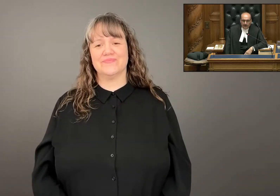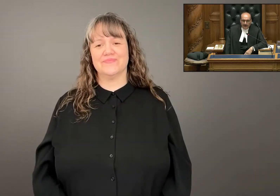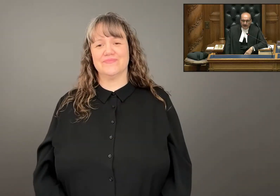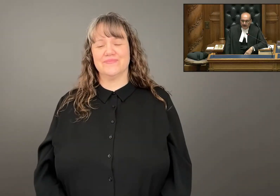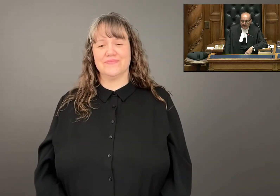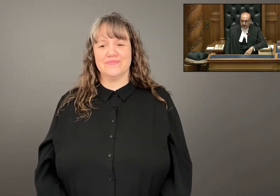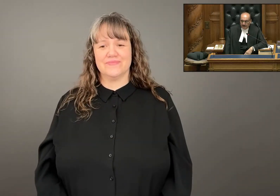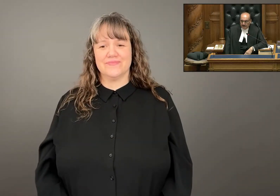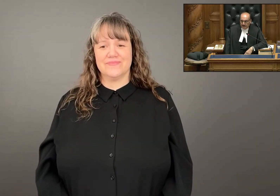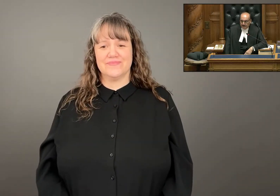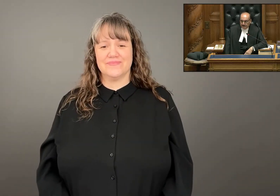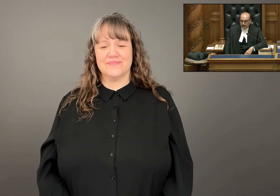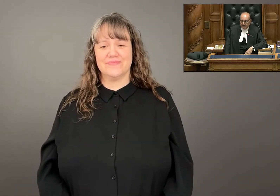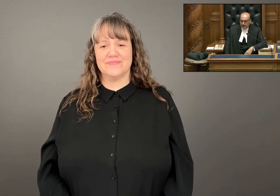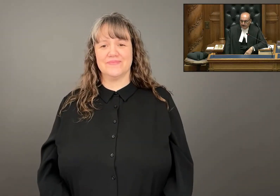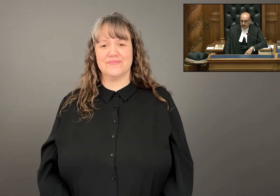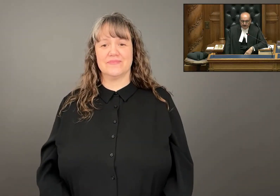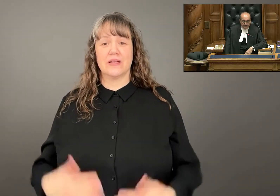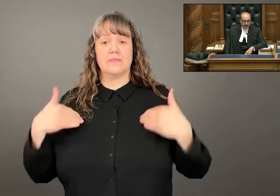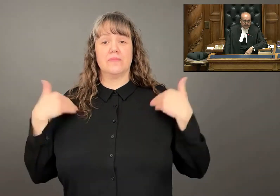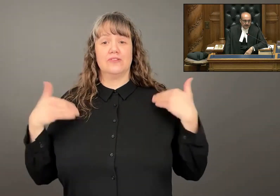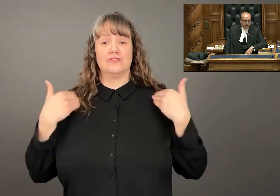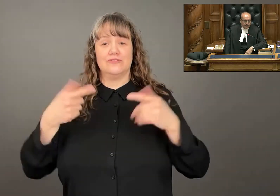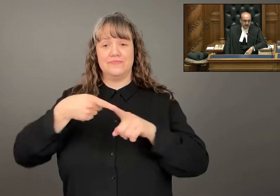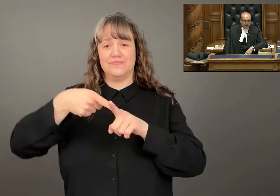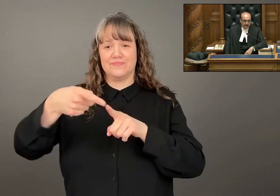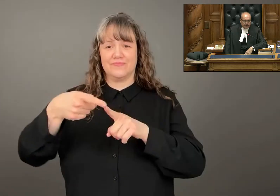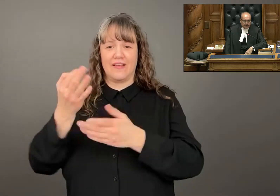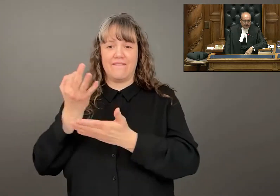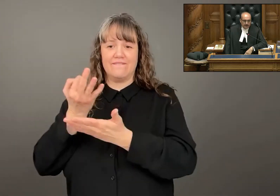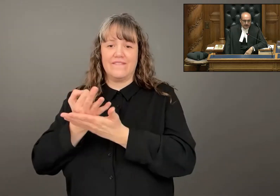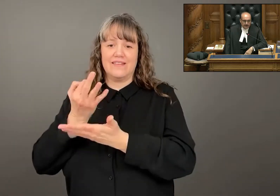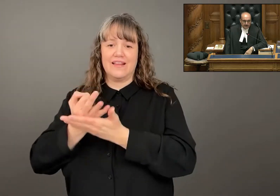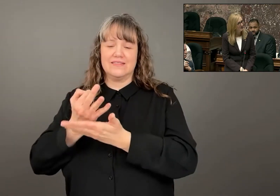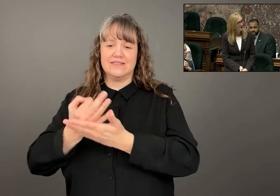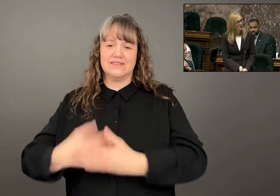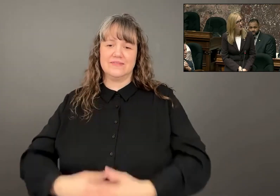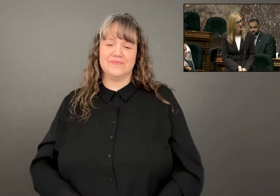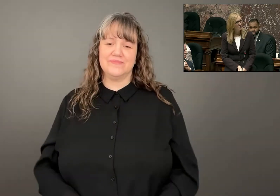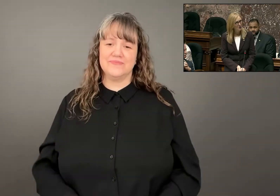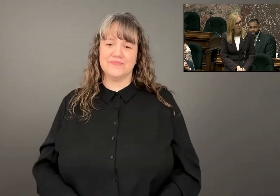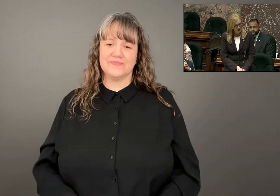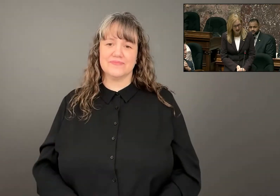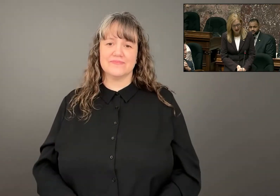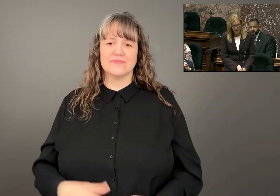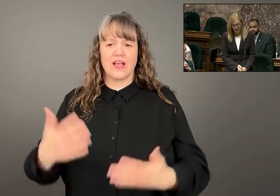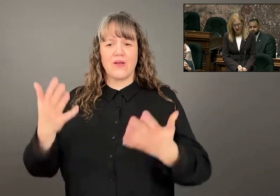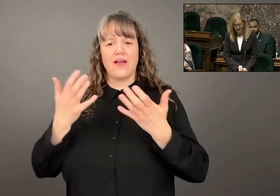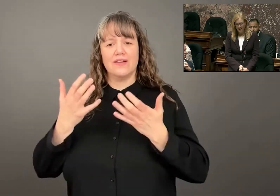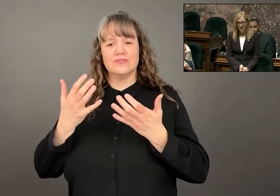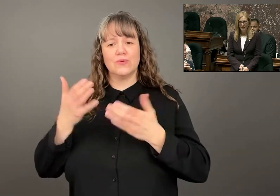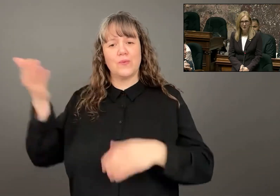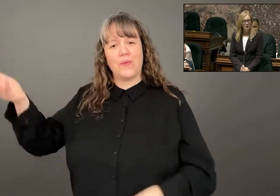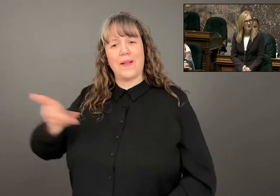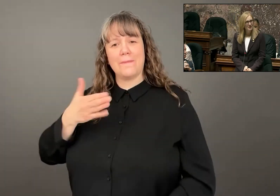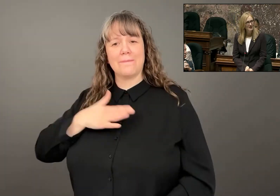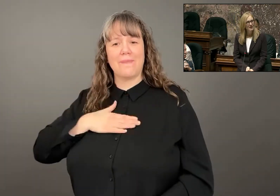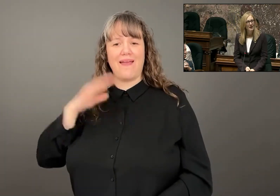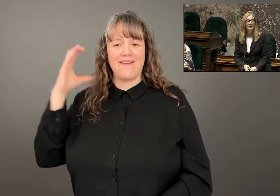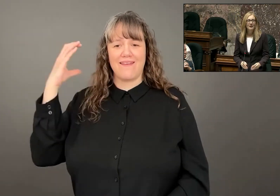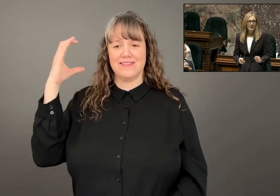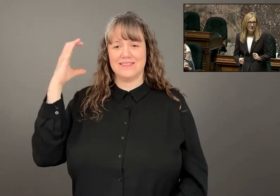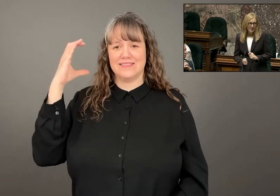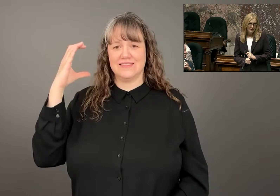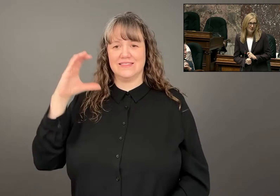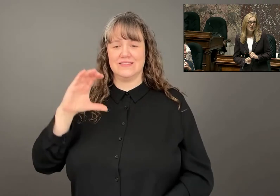Minister of Finance. Thank you, Mr. Speaker. I would like to welcome my cousin, Christopher Bailey, who is here at the precinct